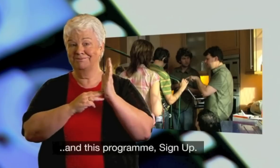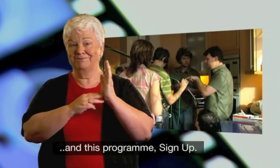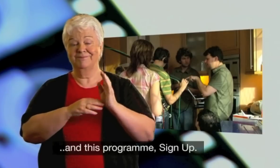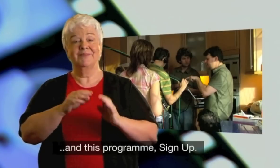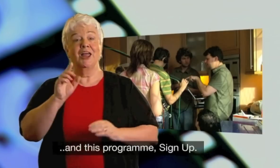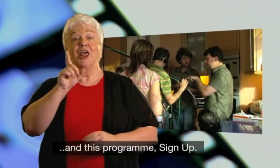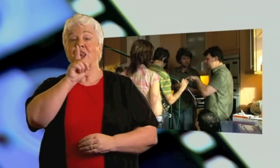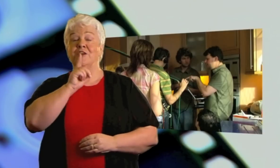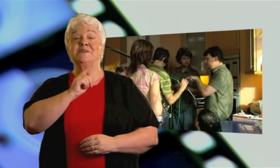Sign up.